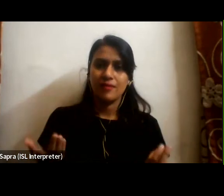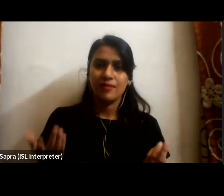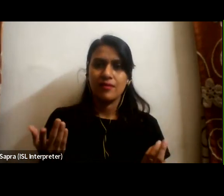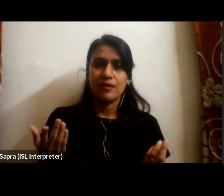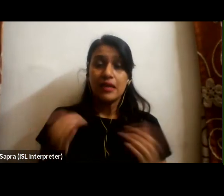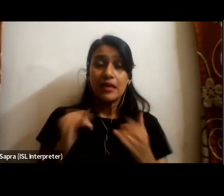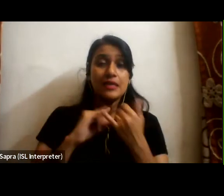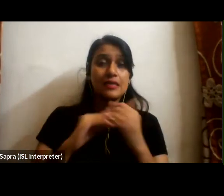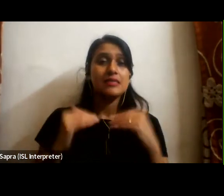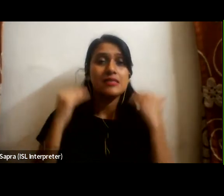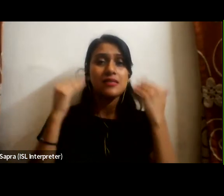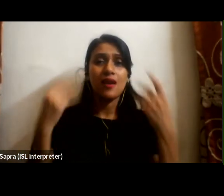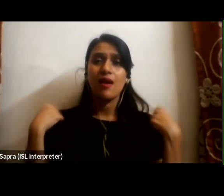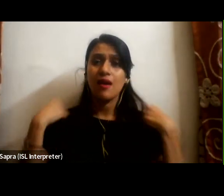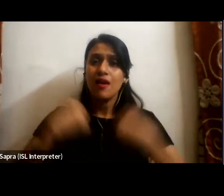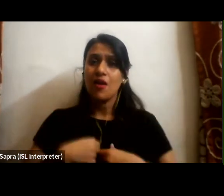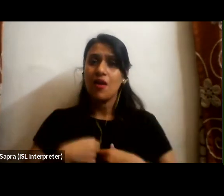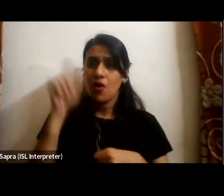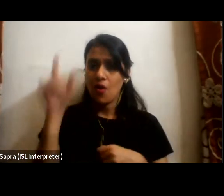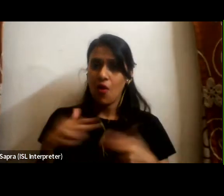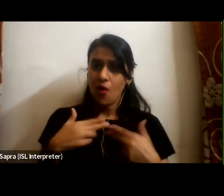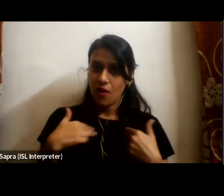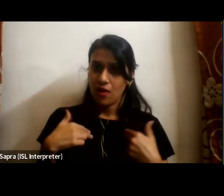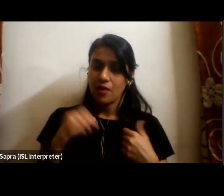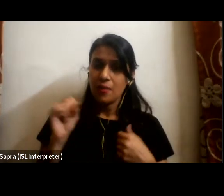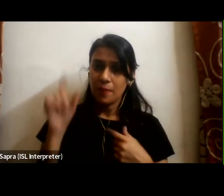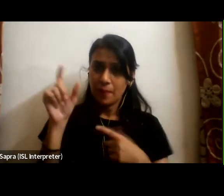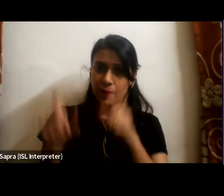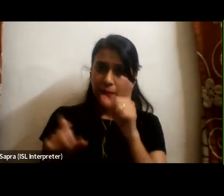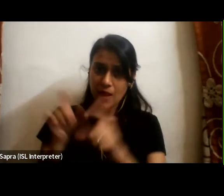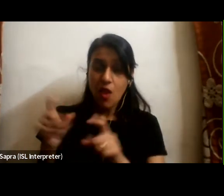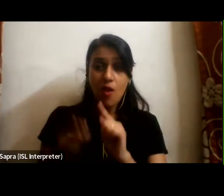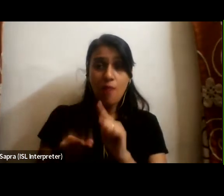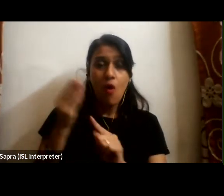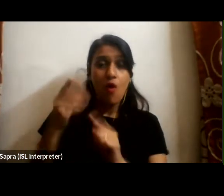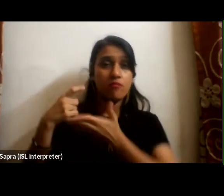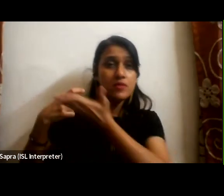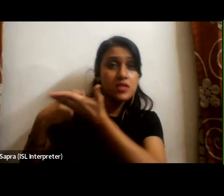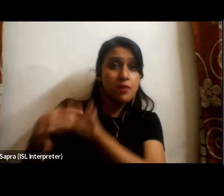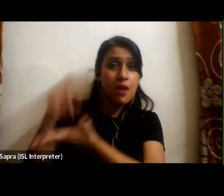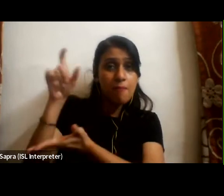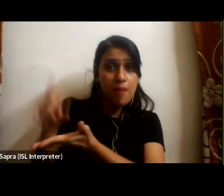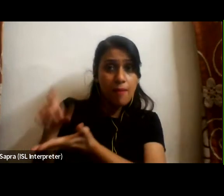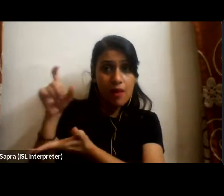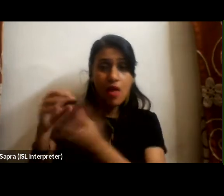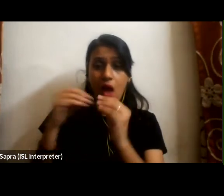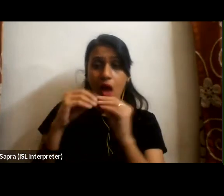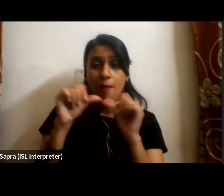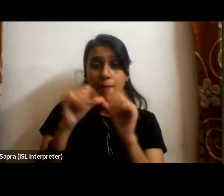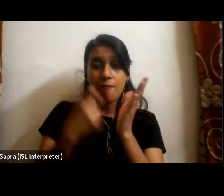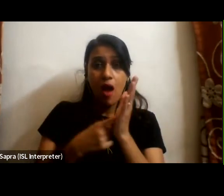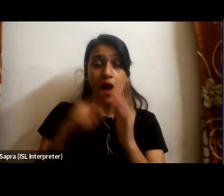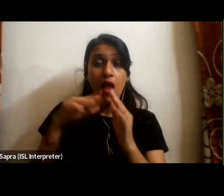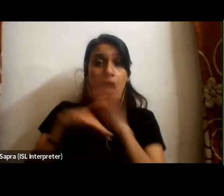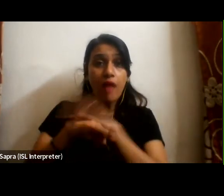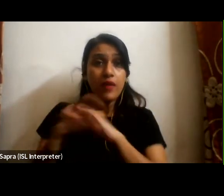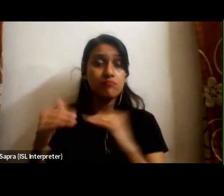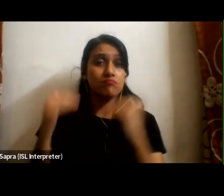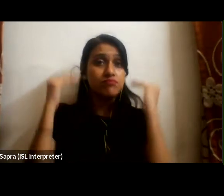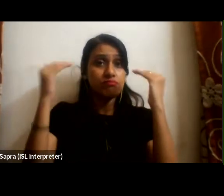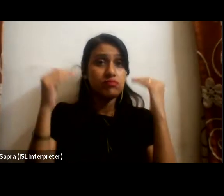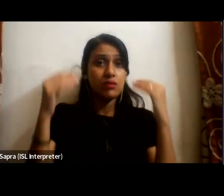advocates, therefore, who are more reputed members of the bar, handpicked stars of the